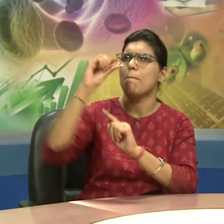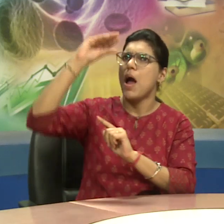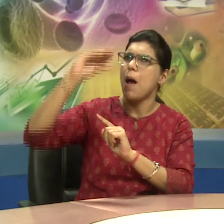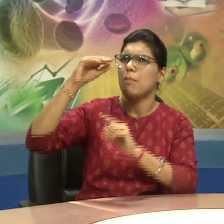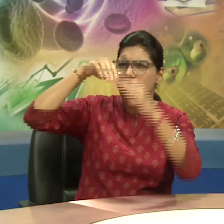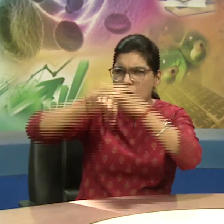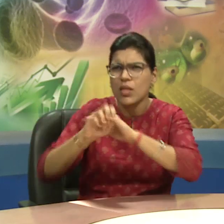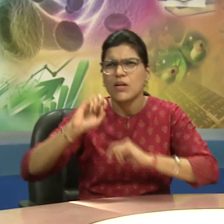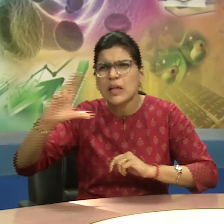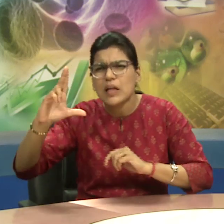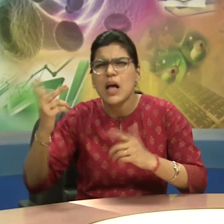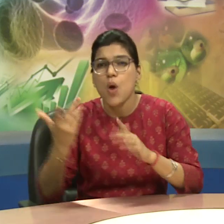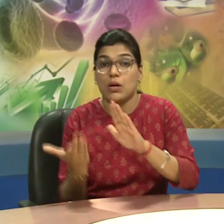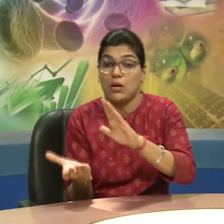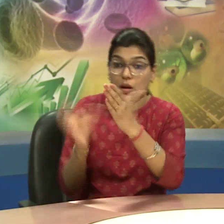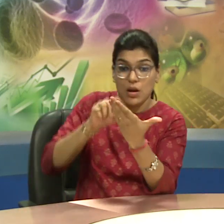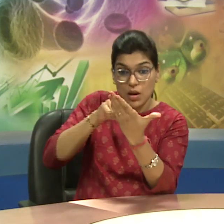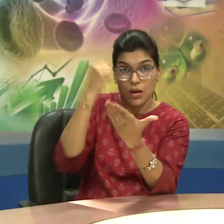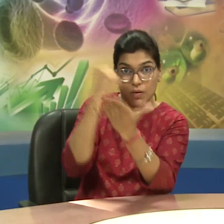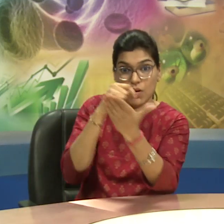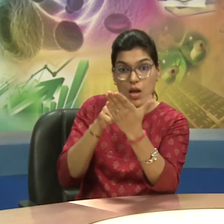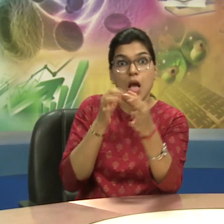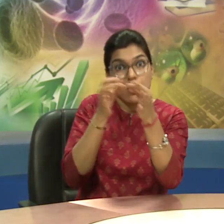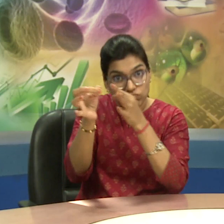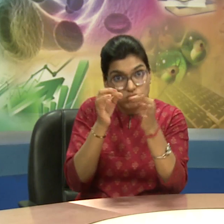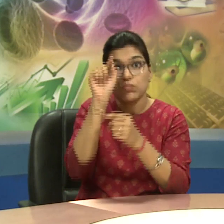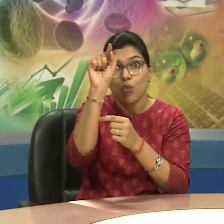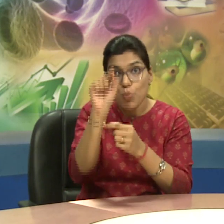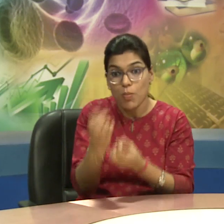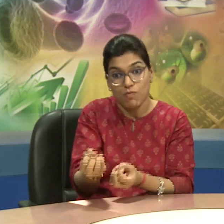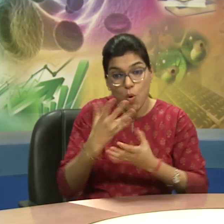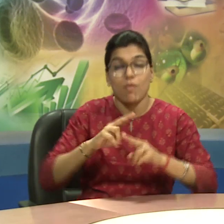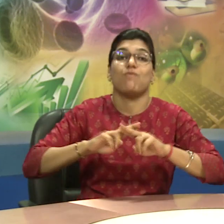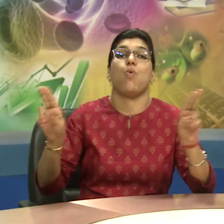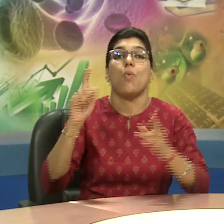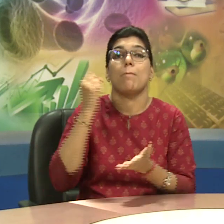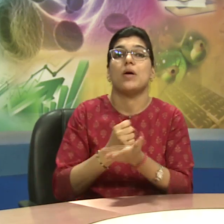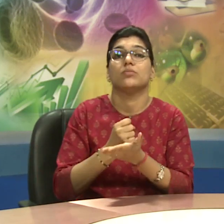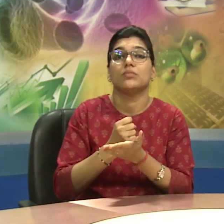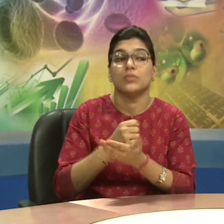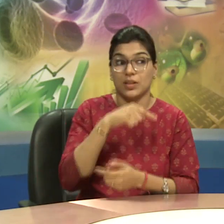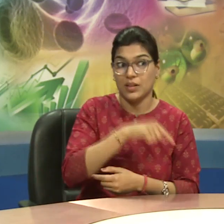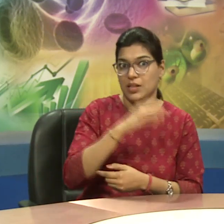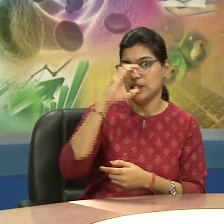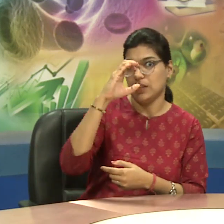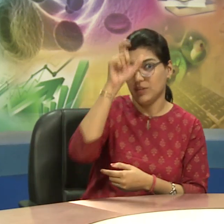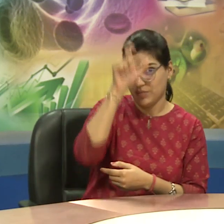before buying any product or services.